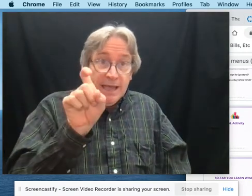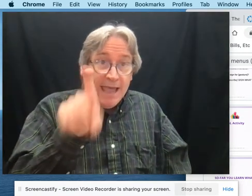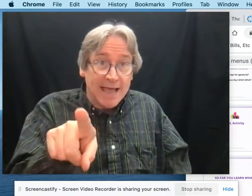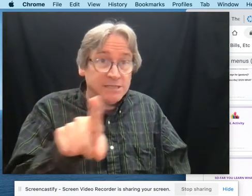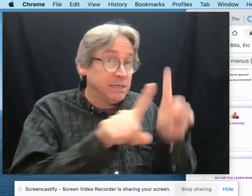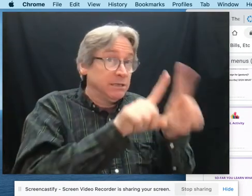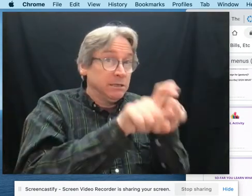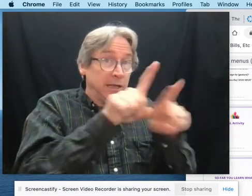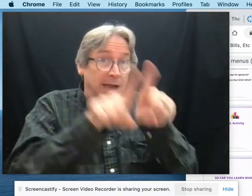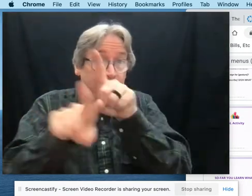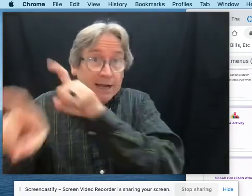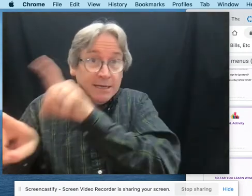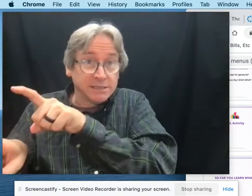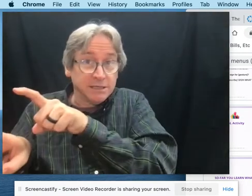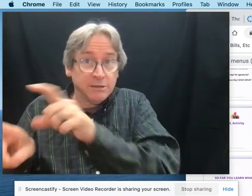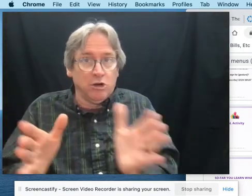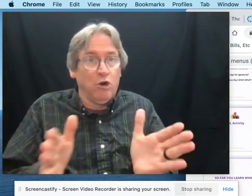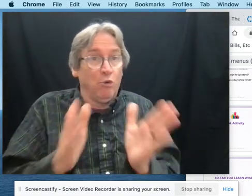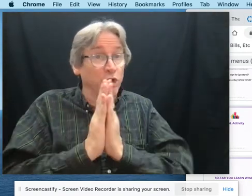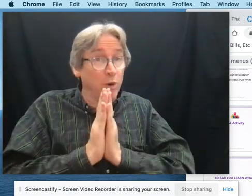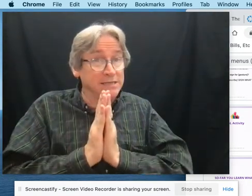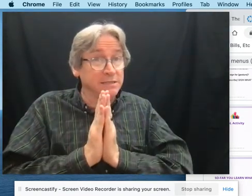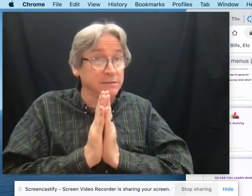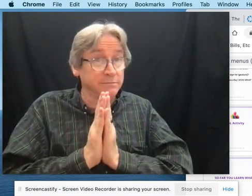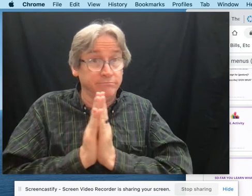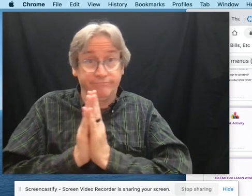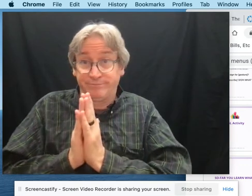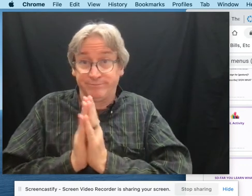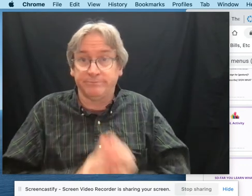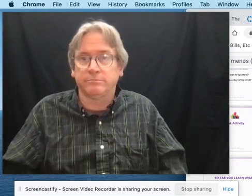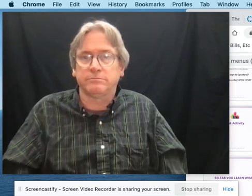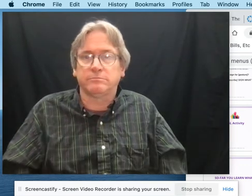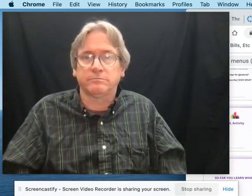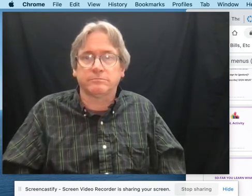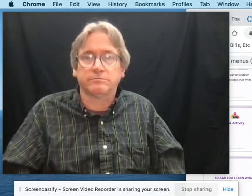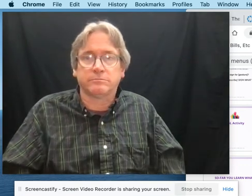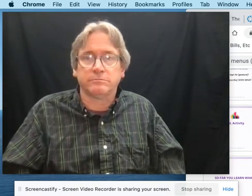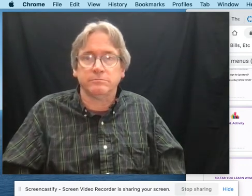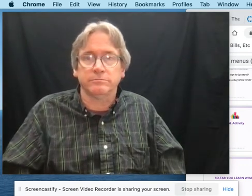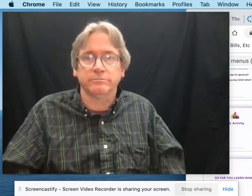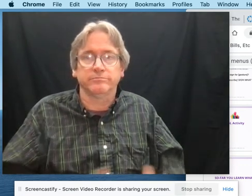Ask, ask, ask. Request.